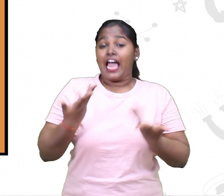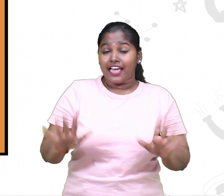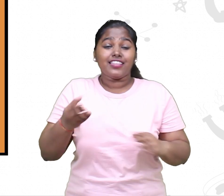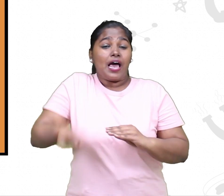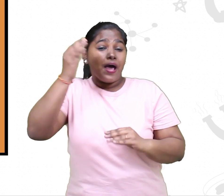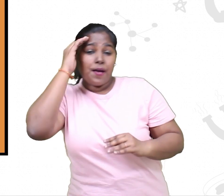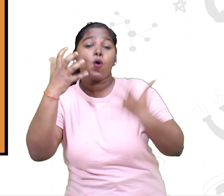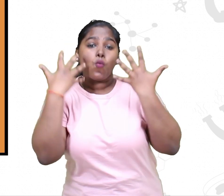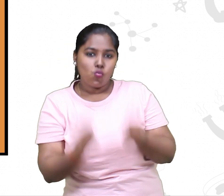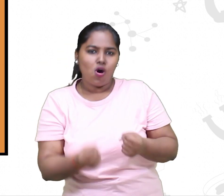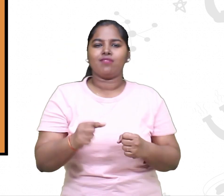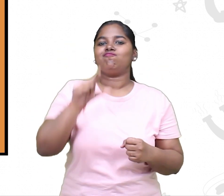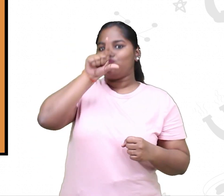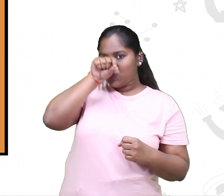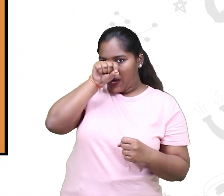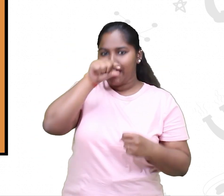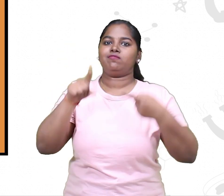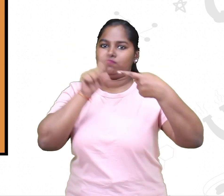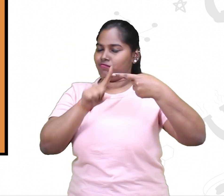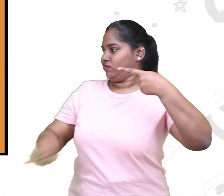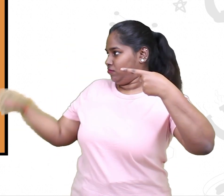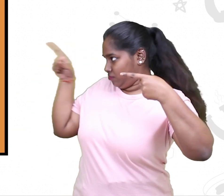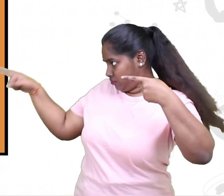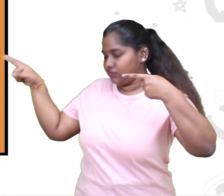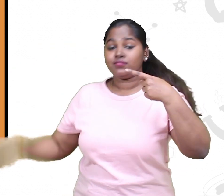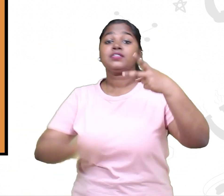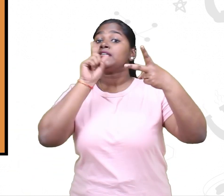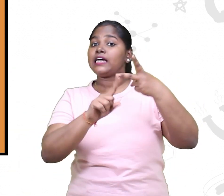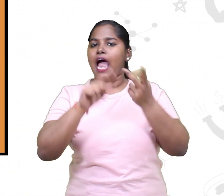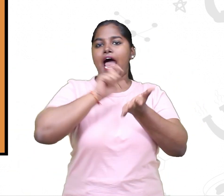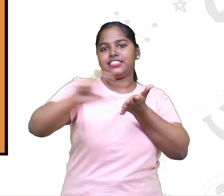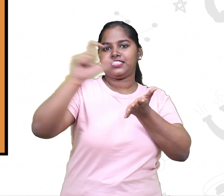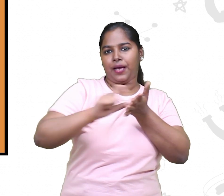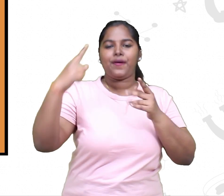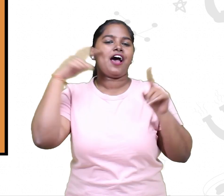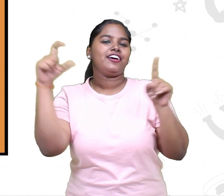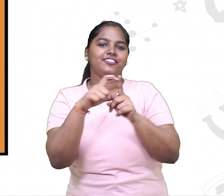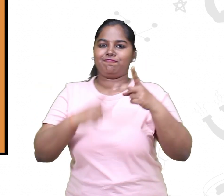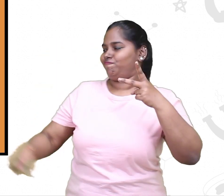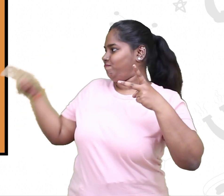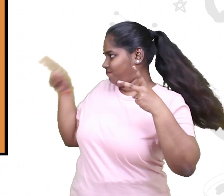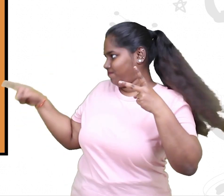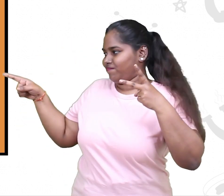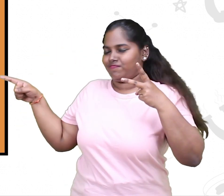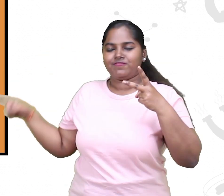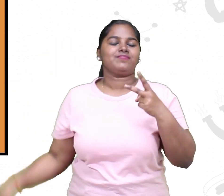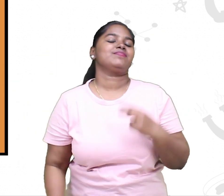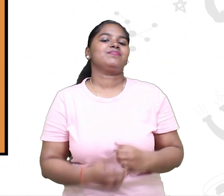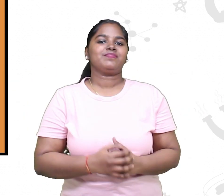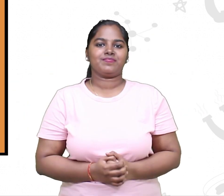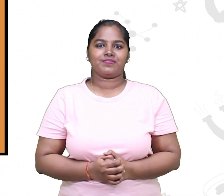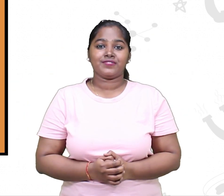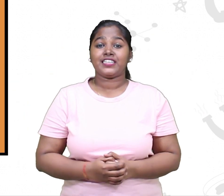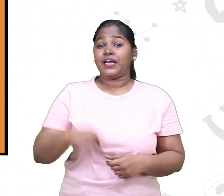notes. For updates on India Asks Why, follow us at India Asks Why on Twitter and at India_Asks Why